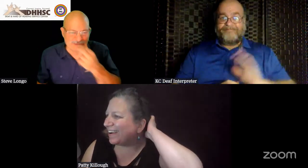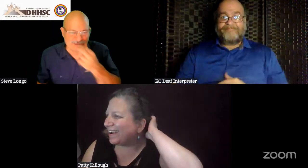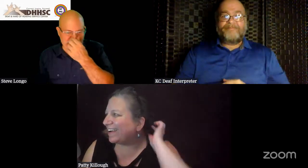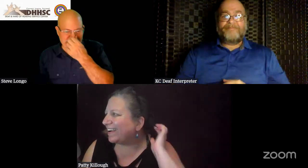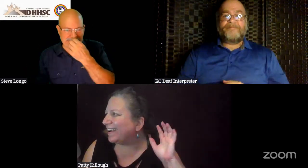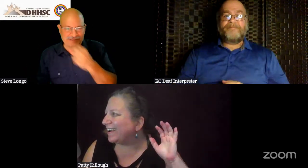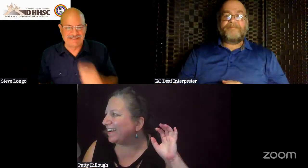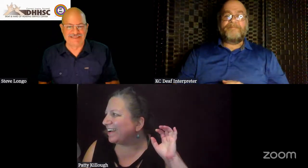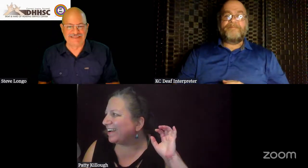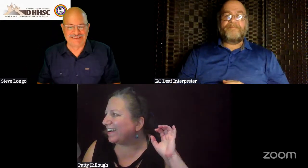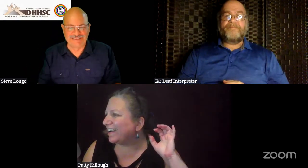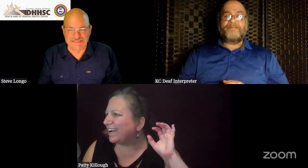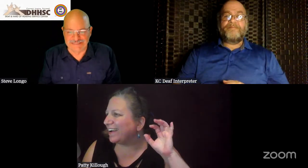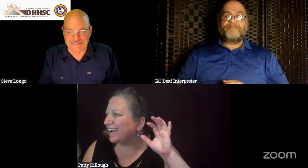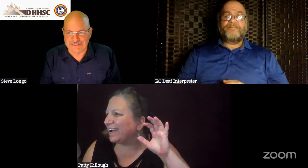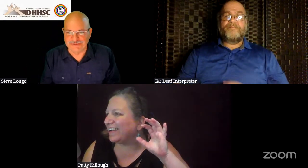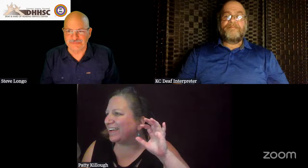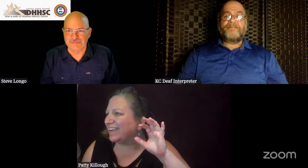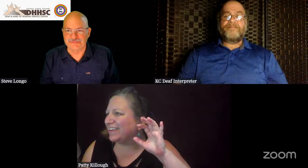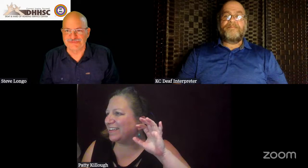Um,